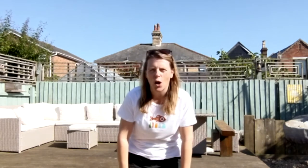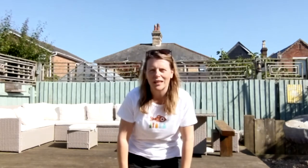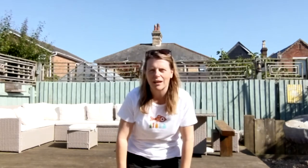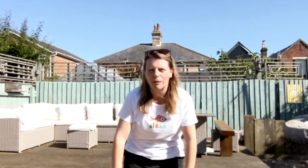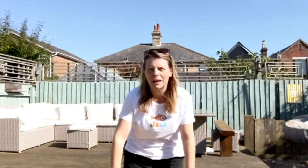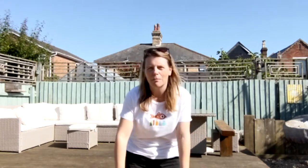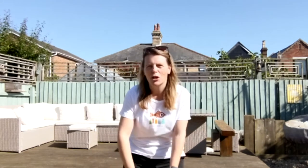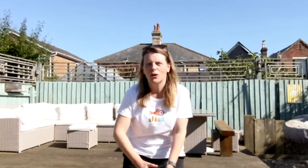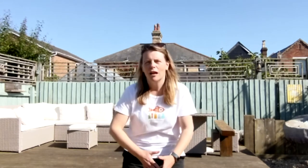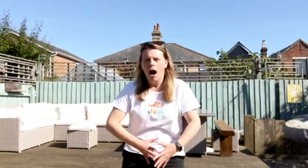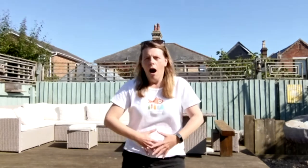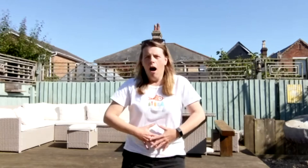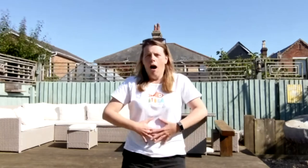Blow yourself up like a balloon.